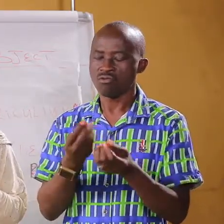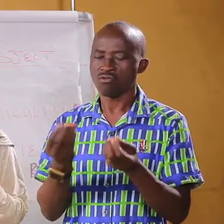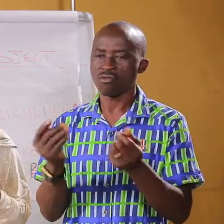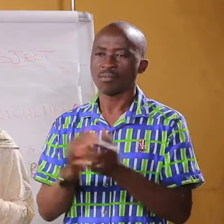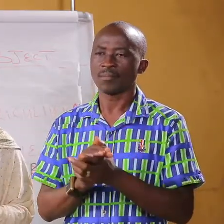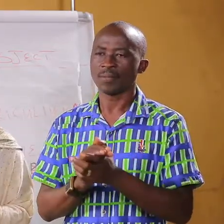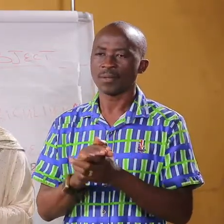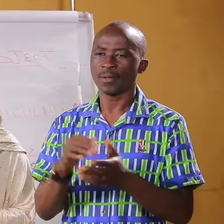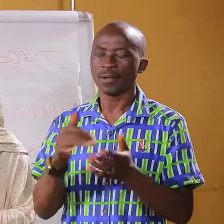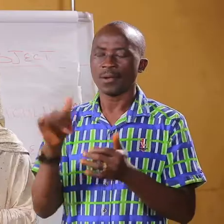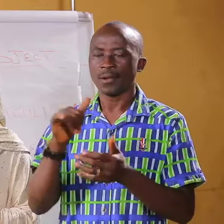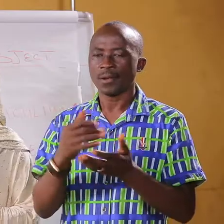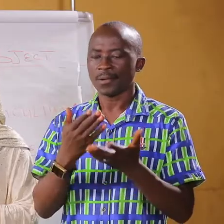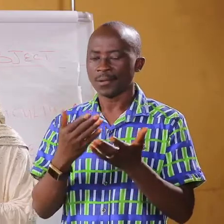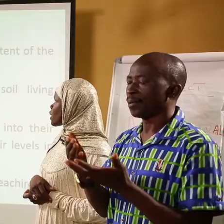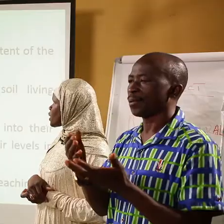the composition of the soil.